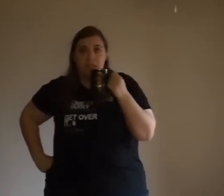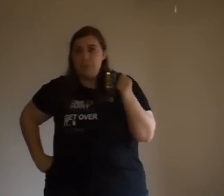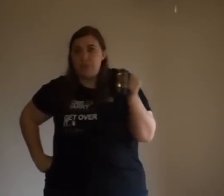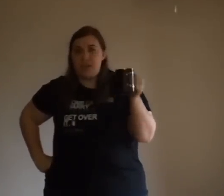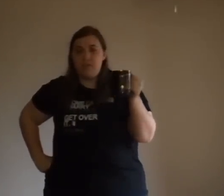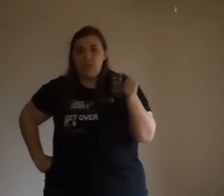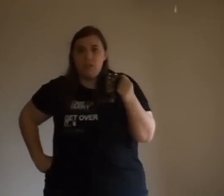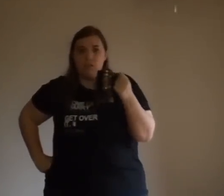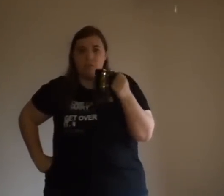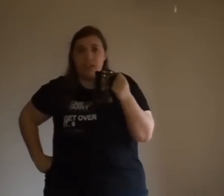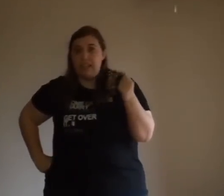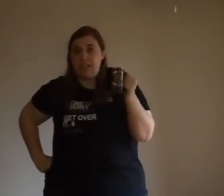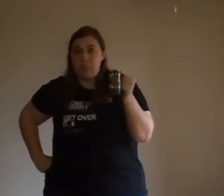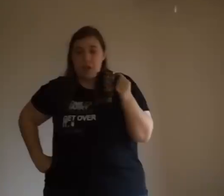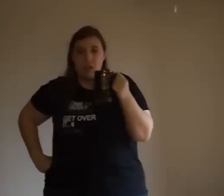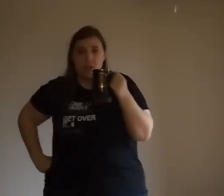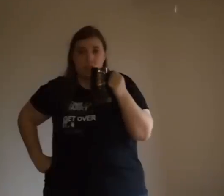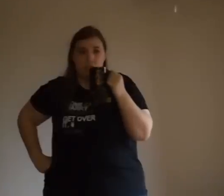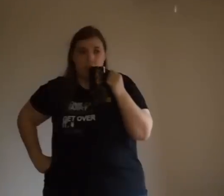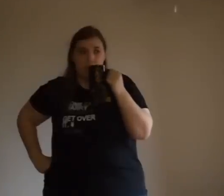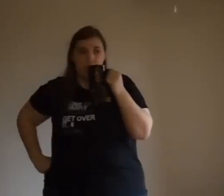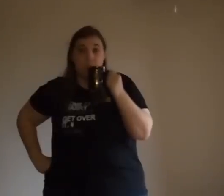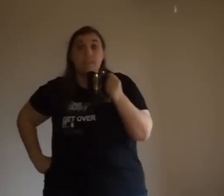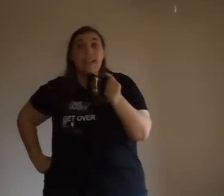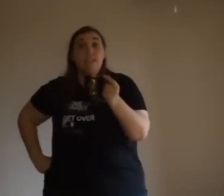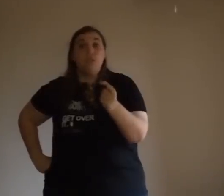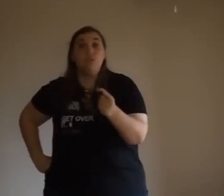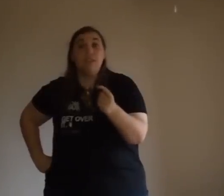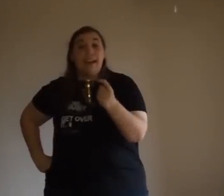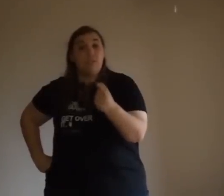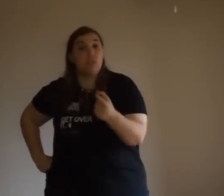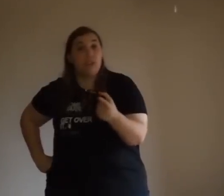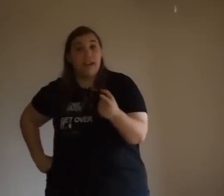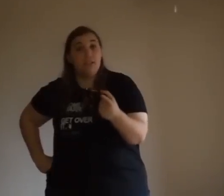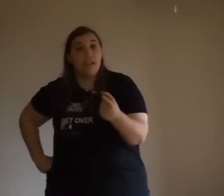Tip your driver, validate your parking. Stay tuned after the credits, and